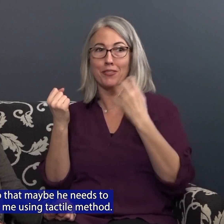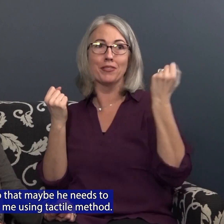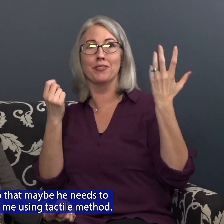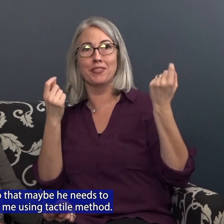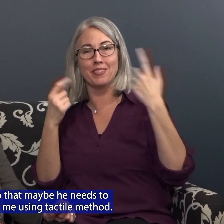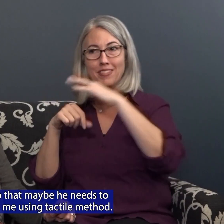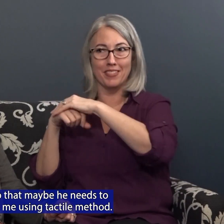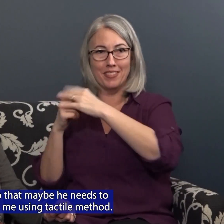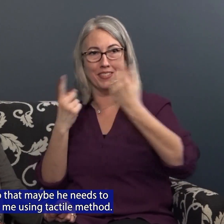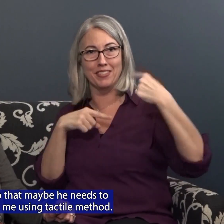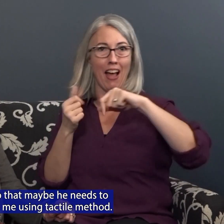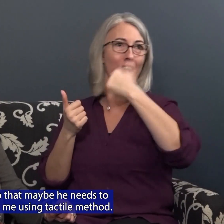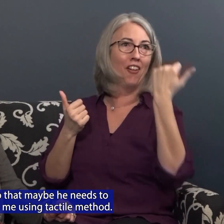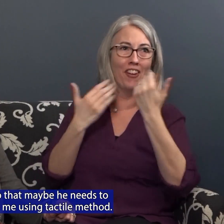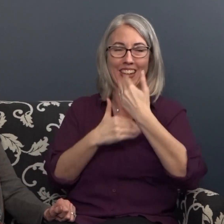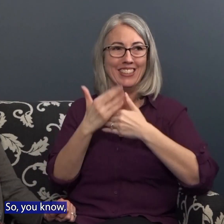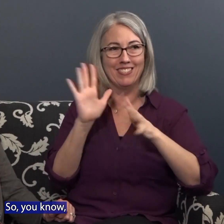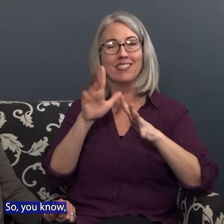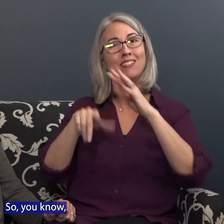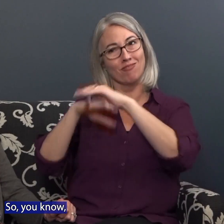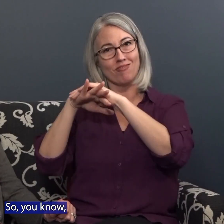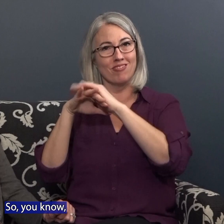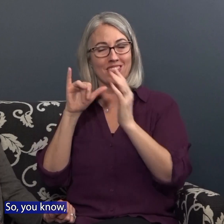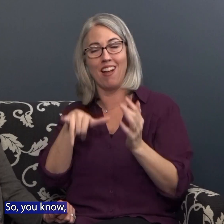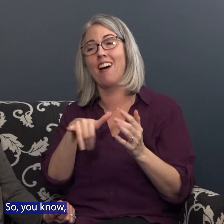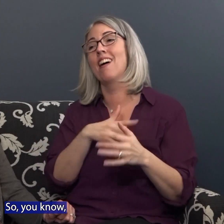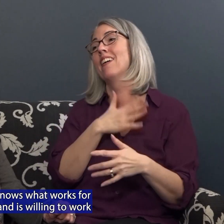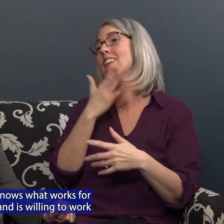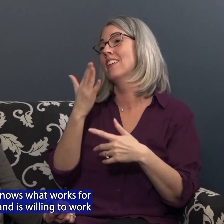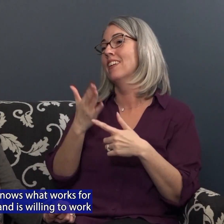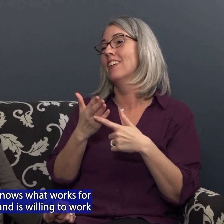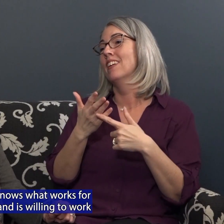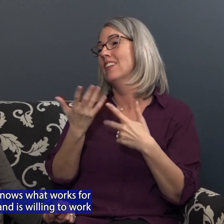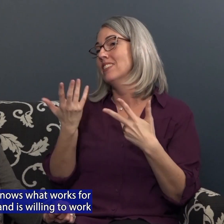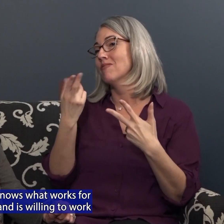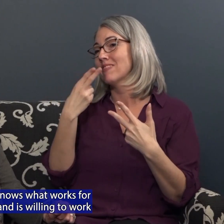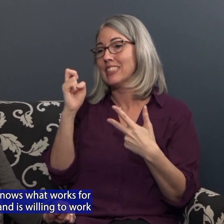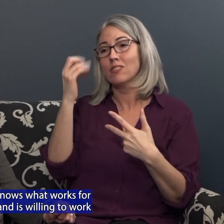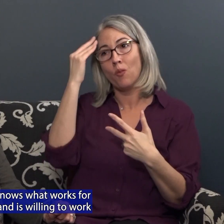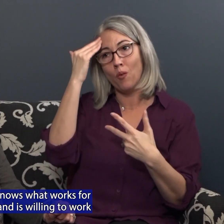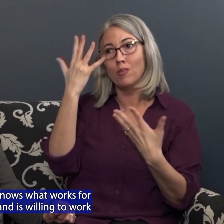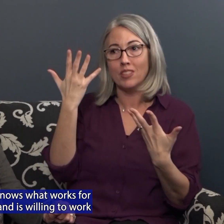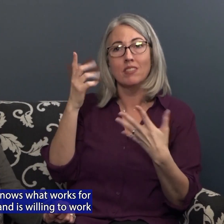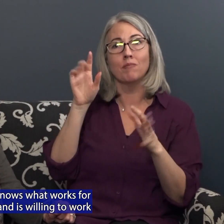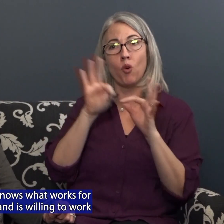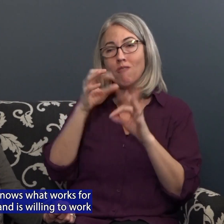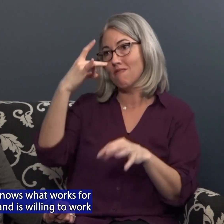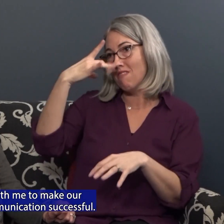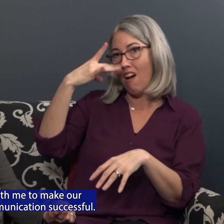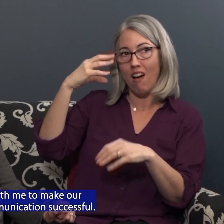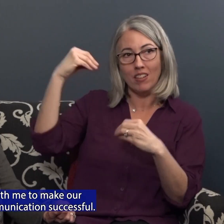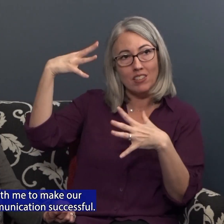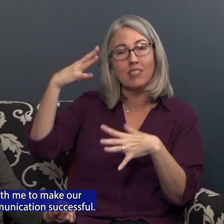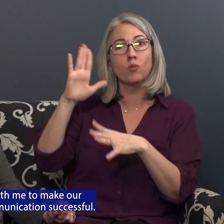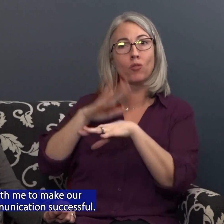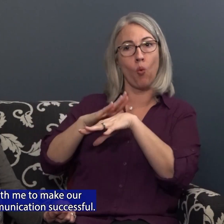using the tactile method. So, he knows what works for me and is willing to work with me to make